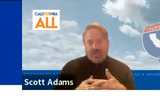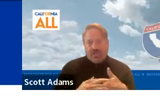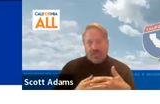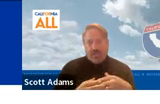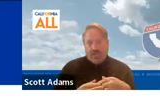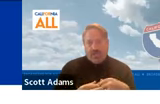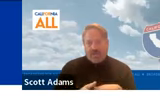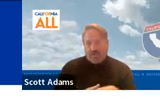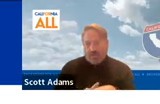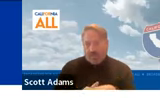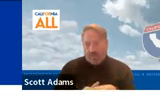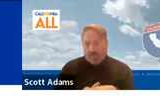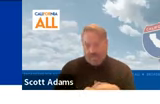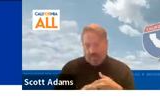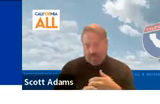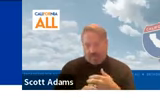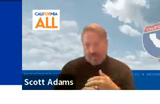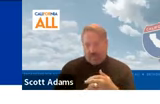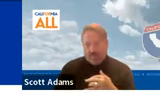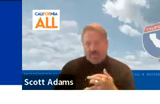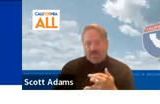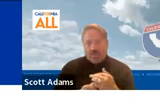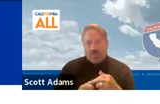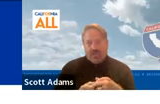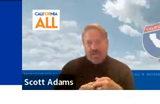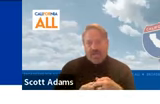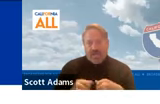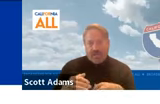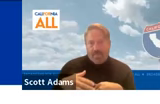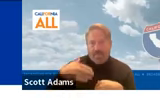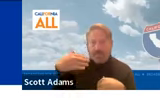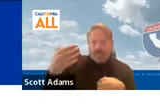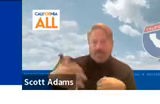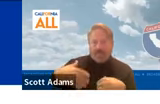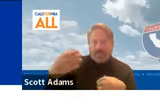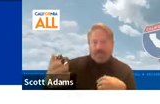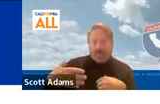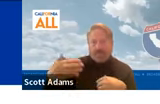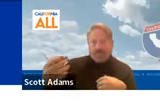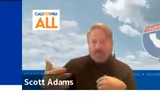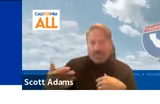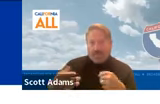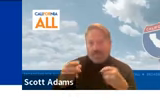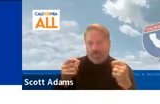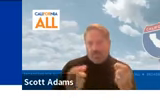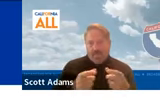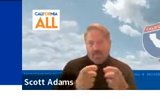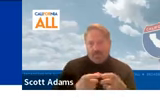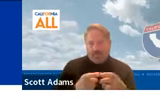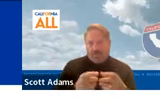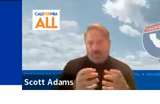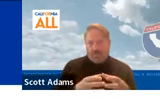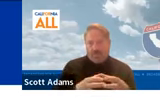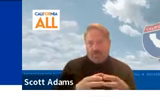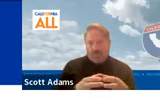gather through the digital equity planning process, we also want to put that to use for the community so that we're not